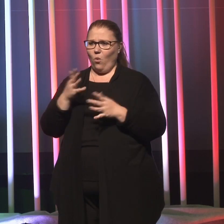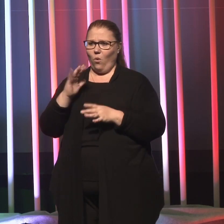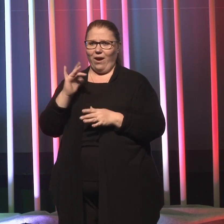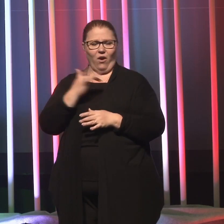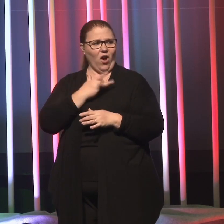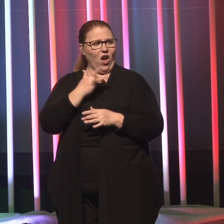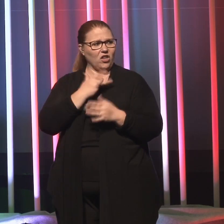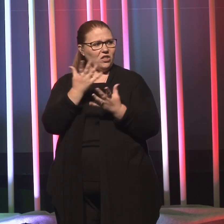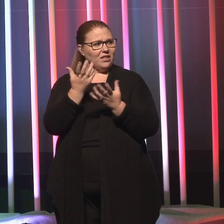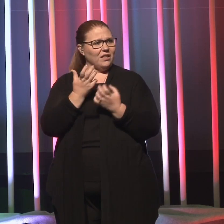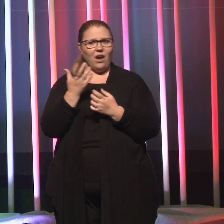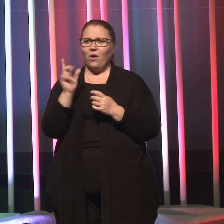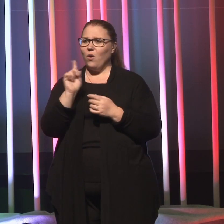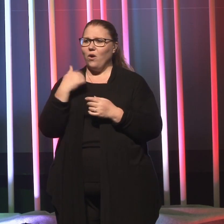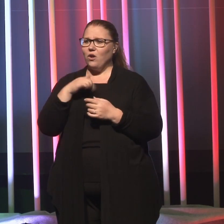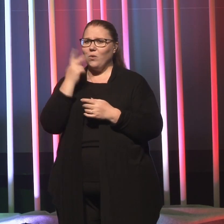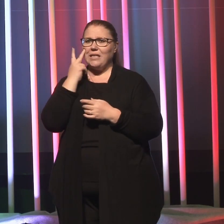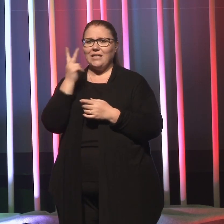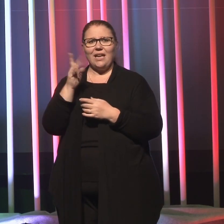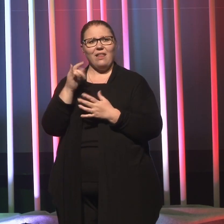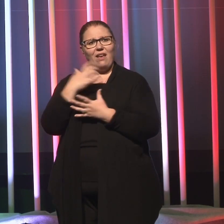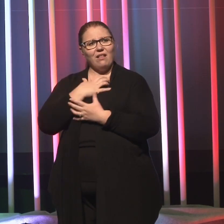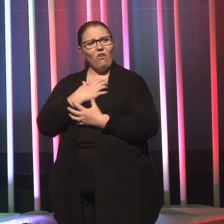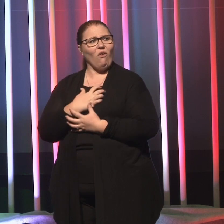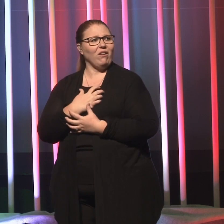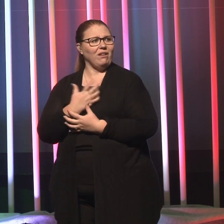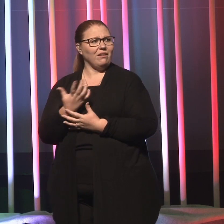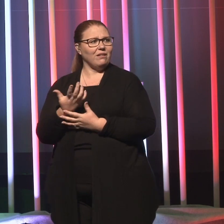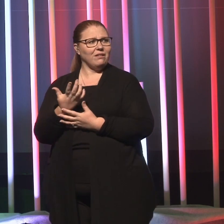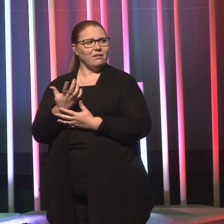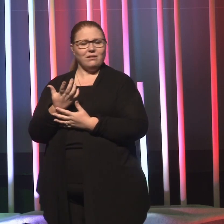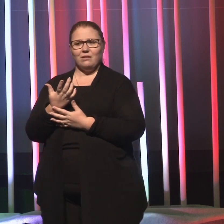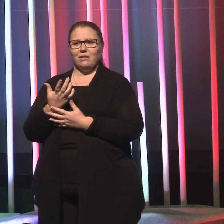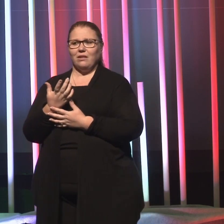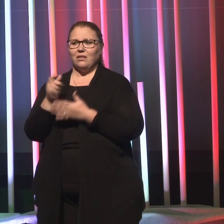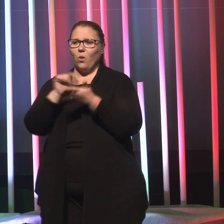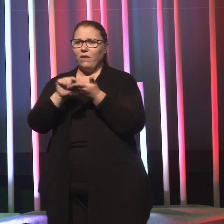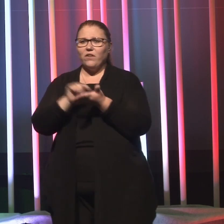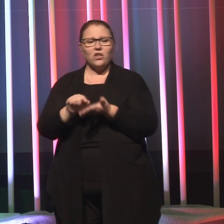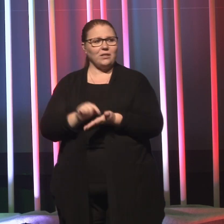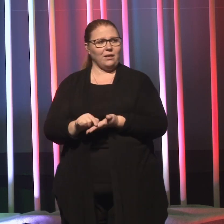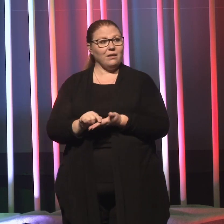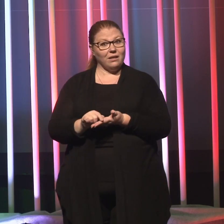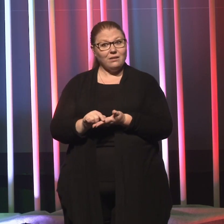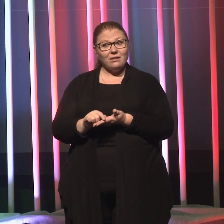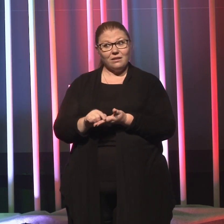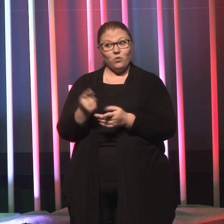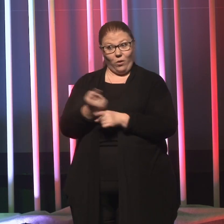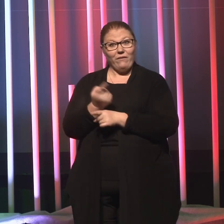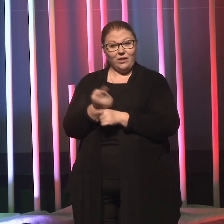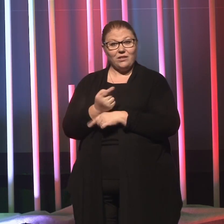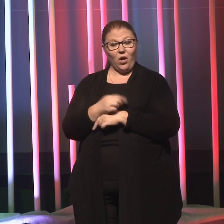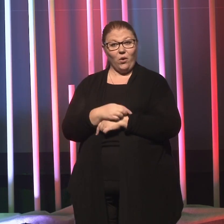desiring? Where do we see this longing? And so these verses, rightfully so, we take and we